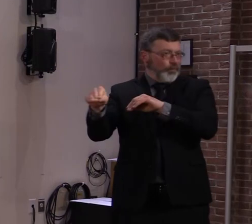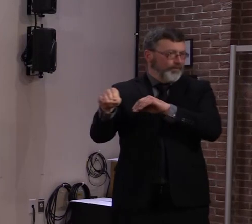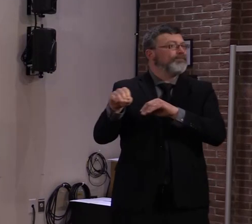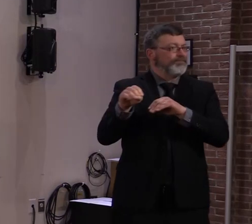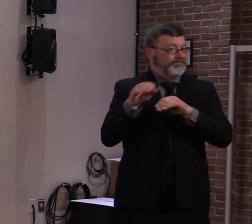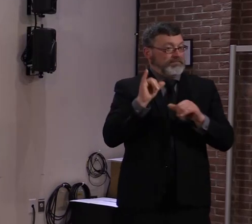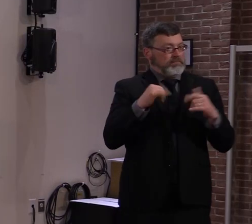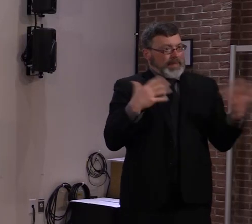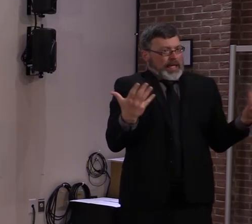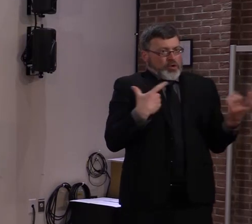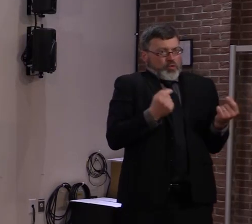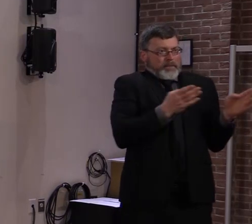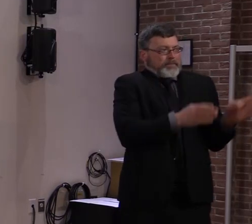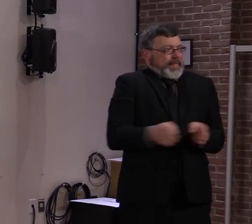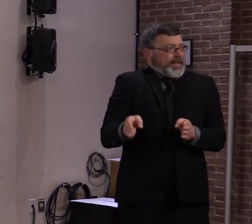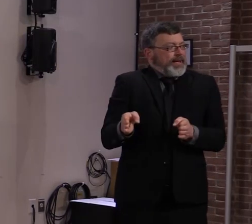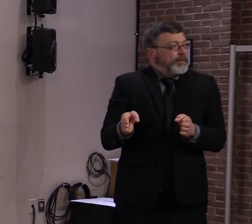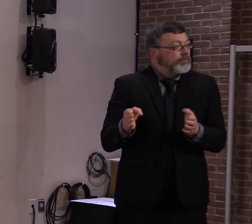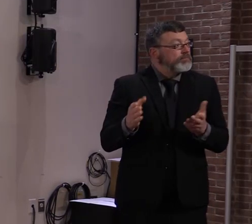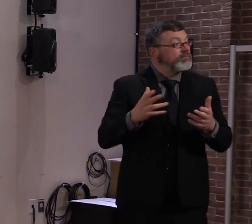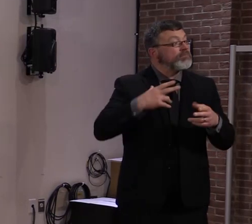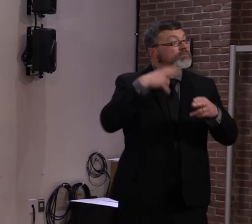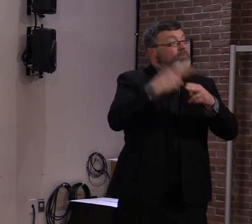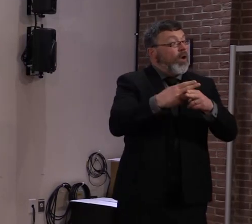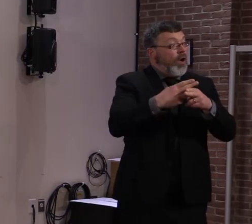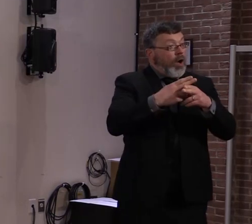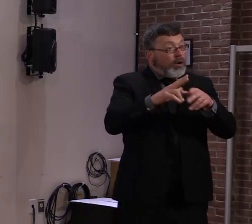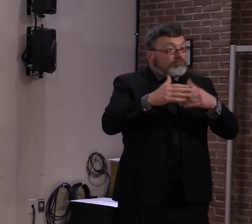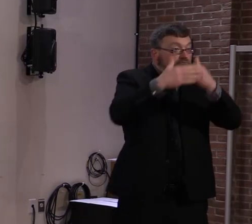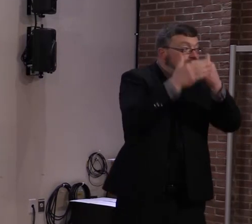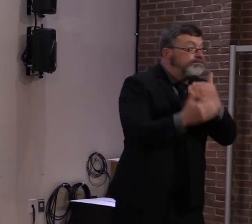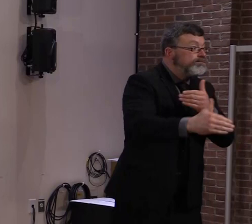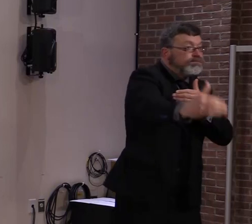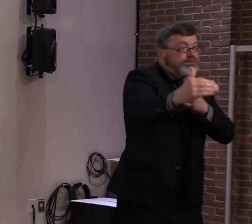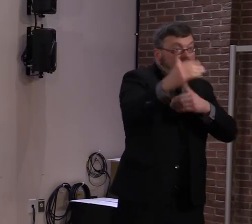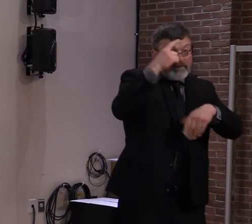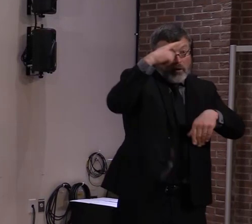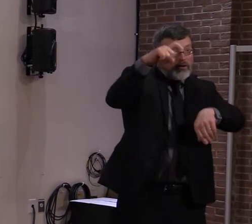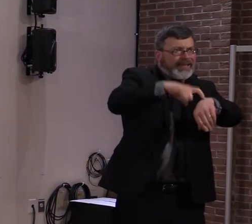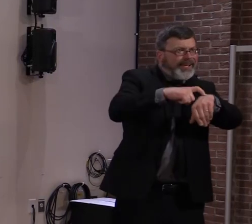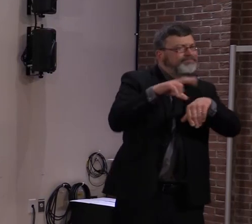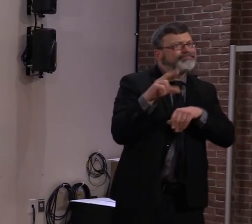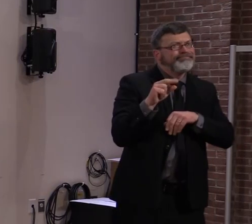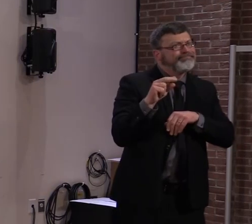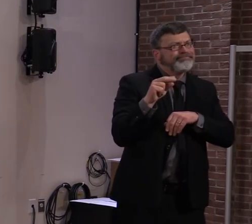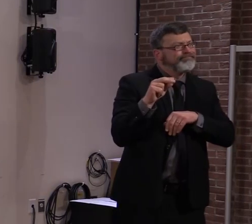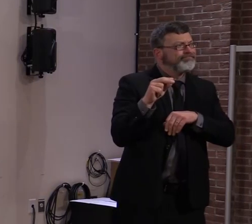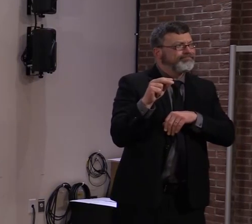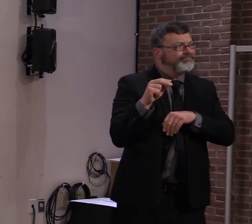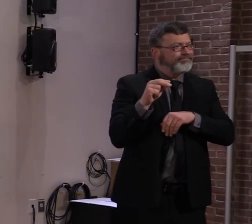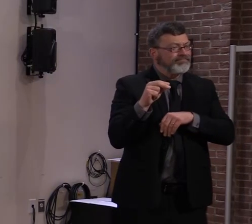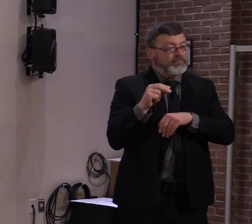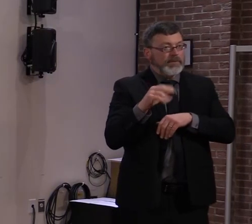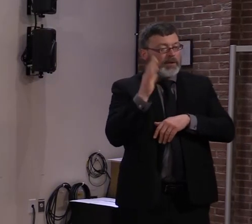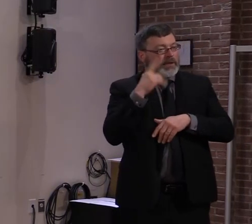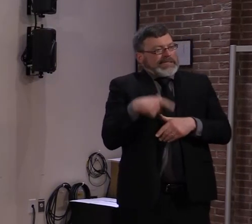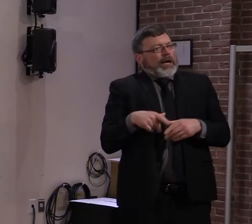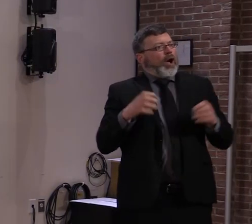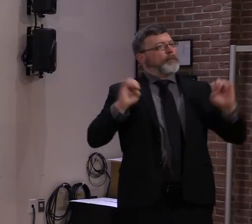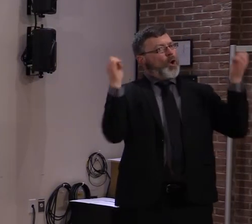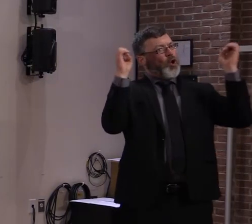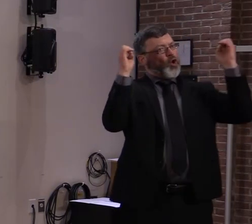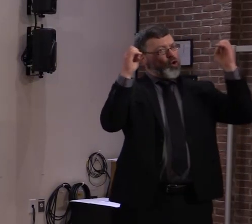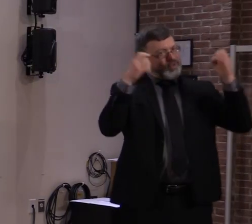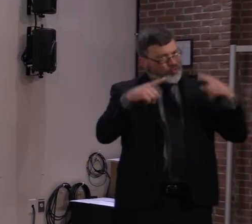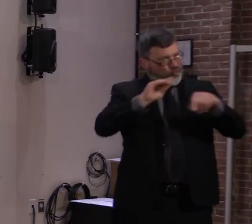hotels are not the long-term solution for people, but they are critical for short-term solutions for